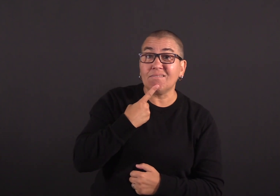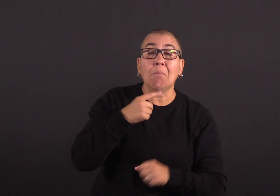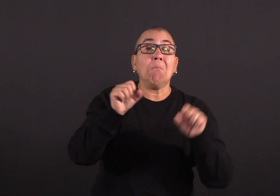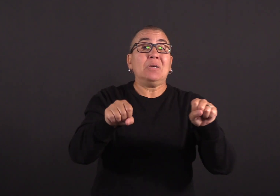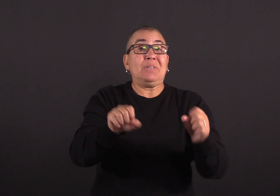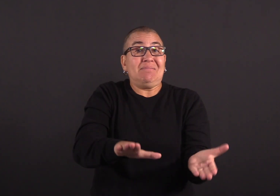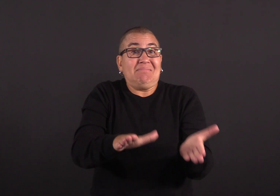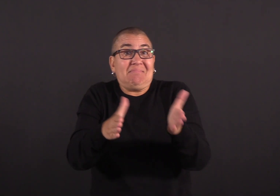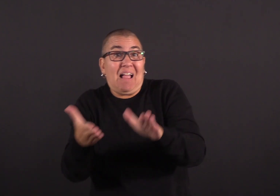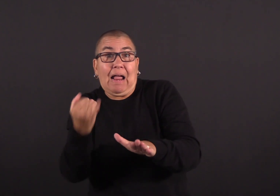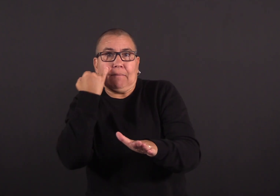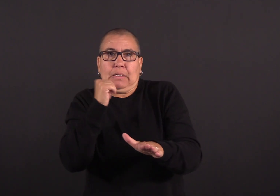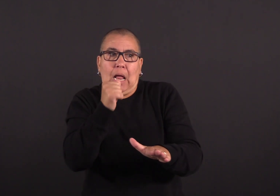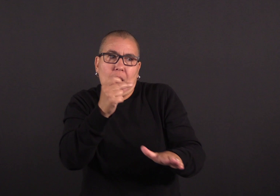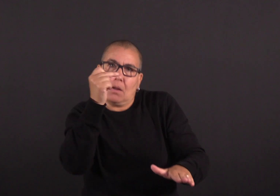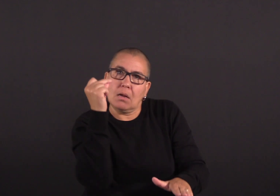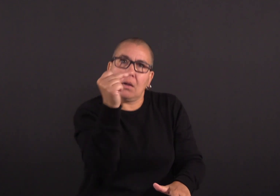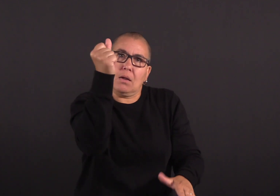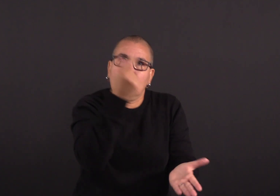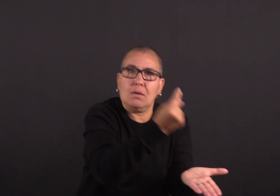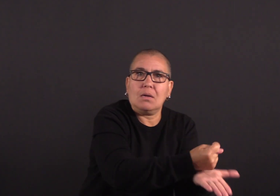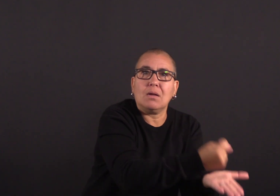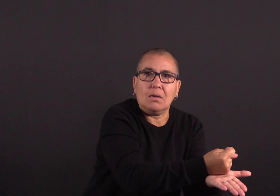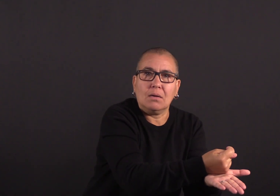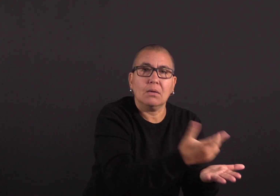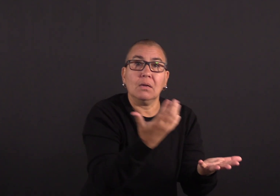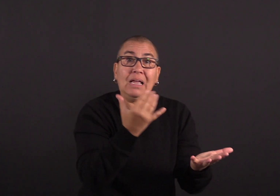can be fatal if treatment is not administered in time.